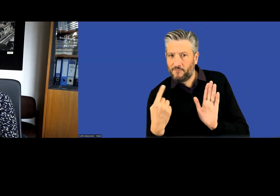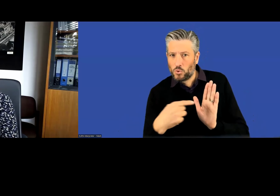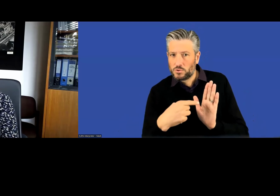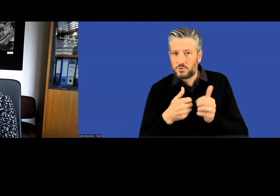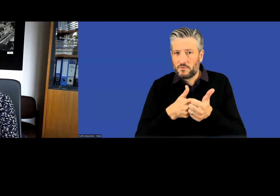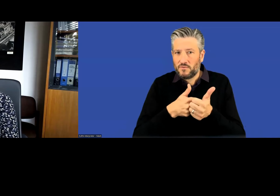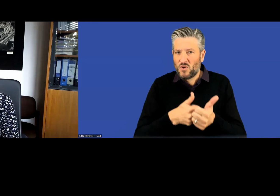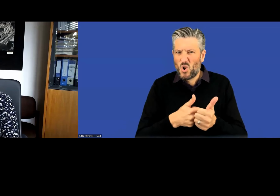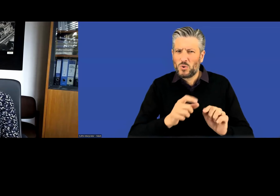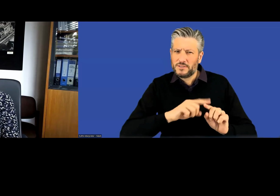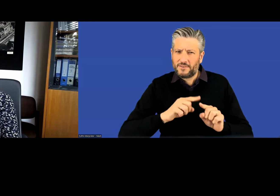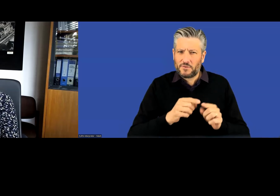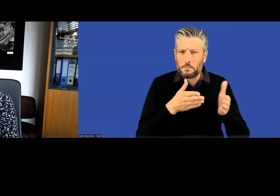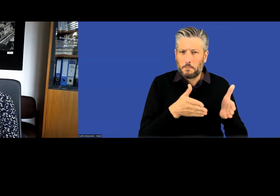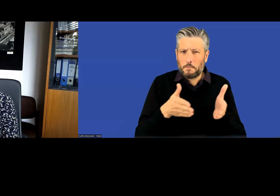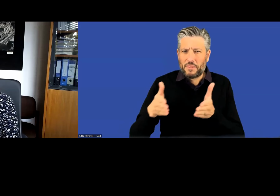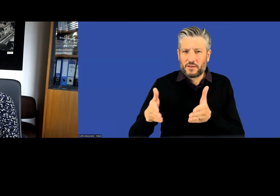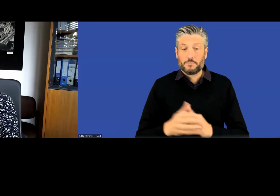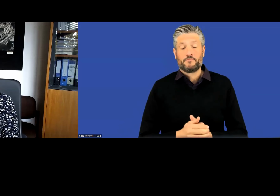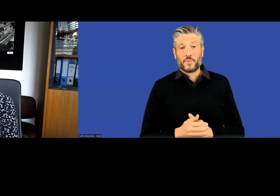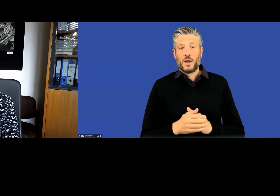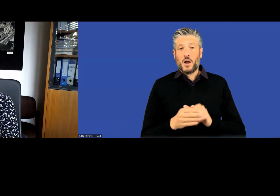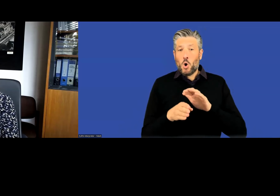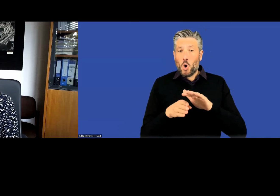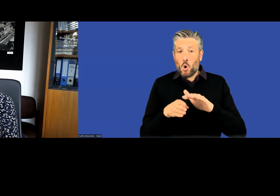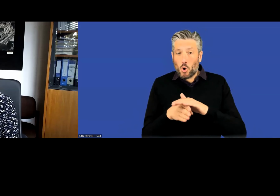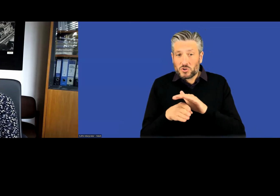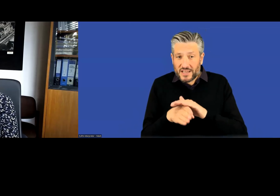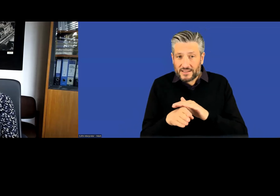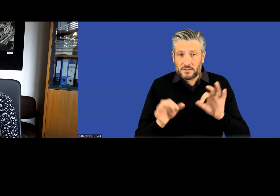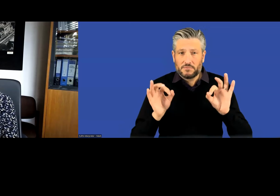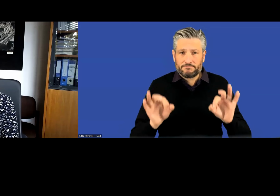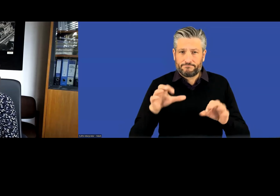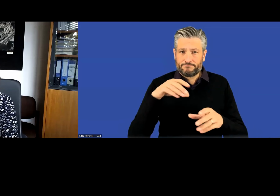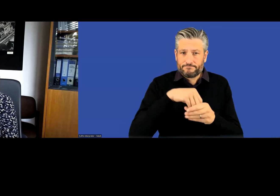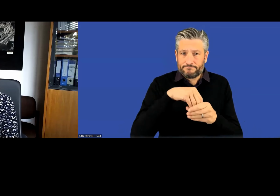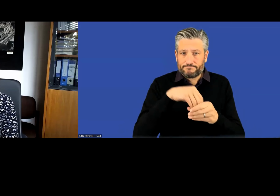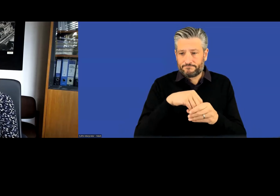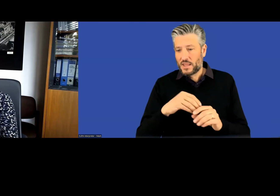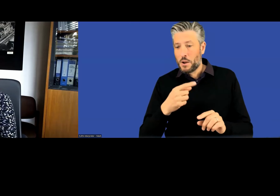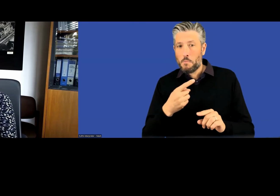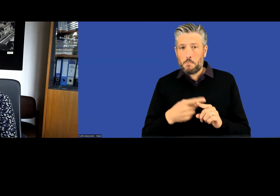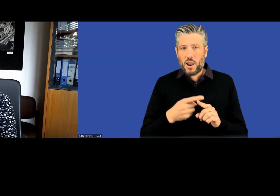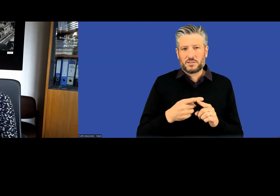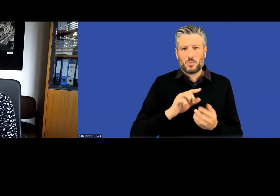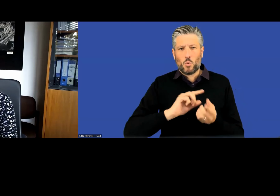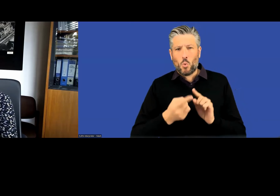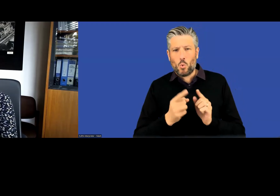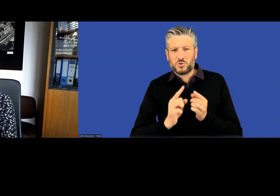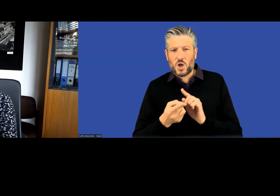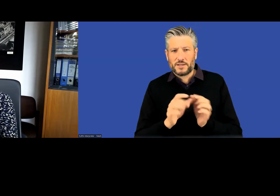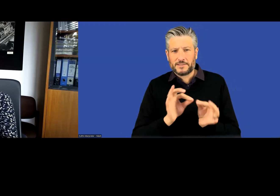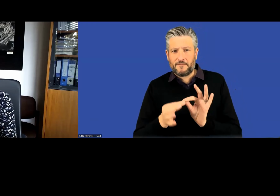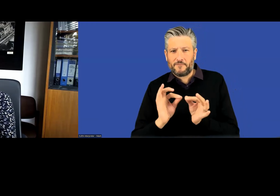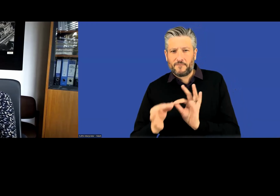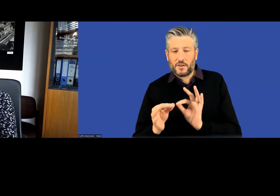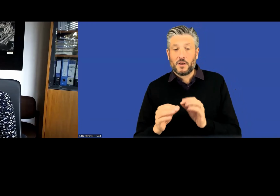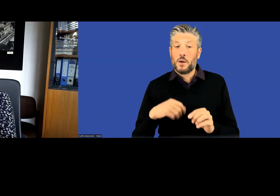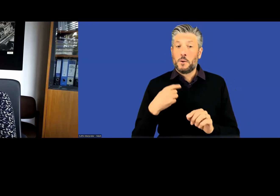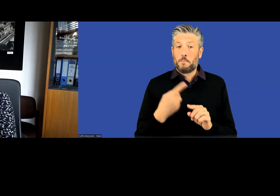inaccessible as content, explain alternatives, and explain also the feedback and enforcement mechanisms for reporting problems